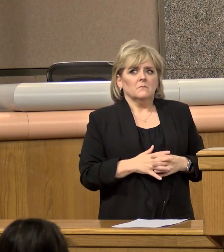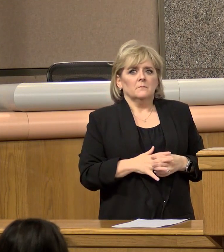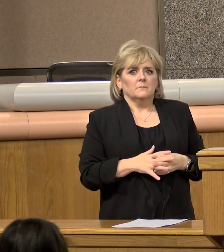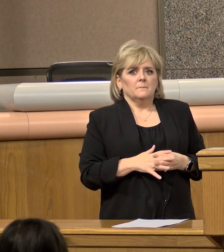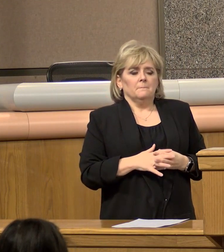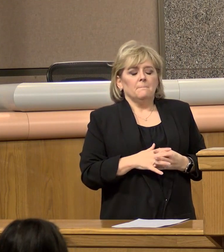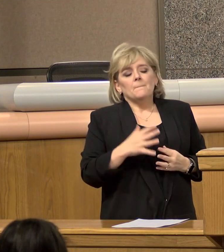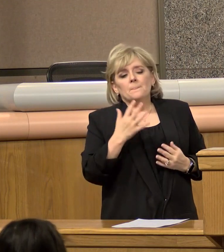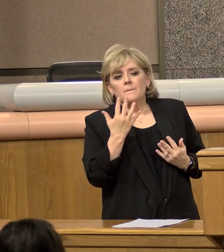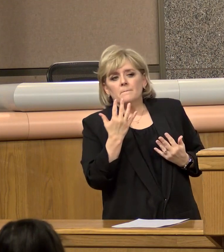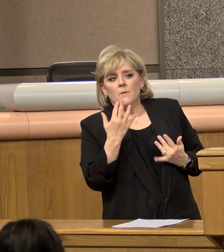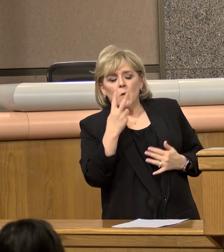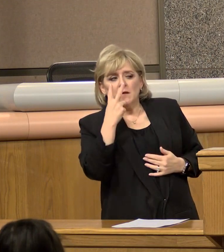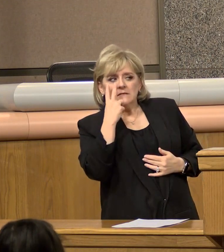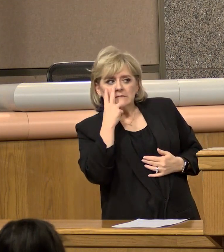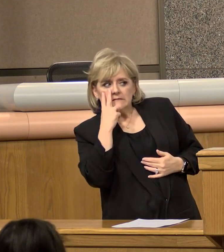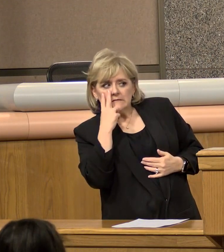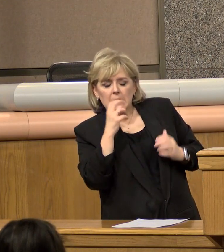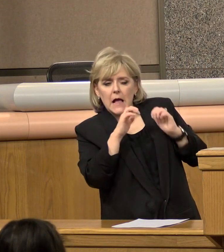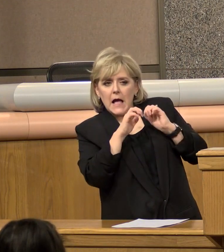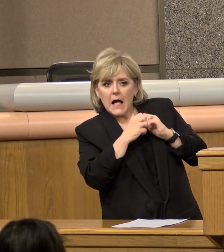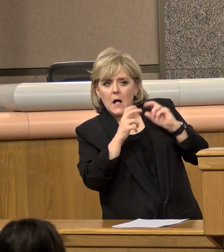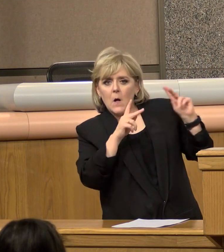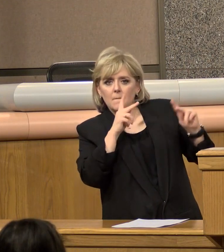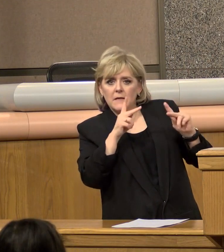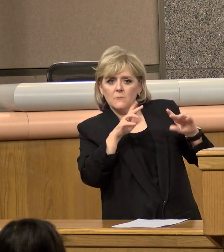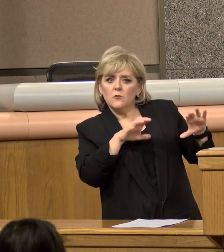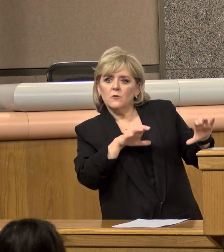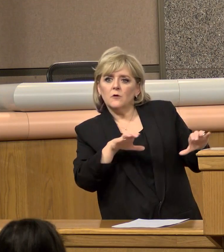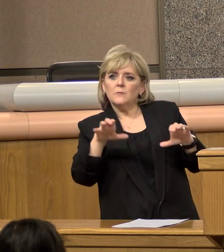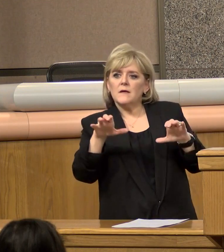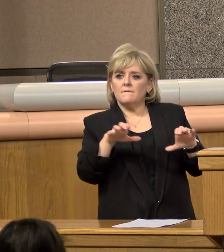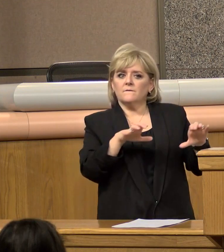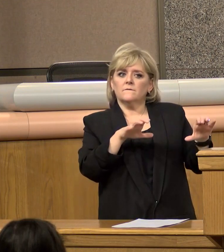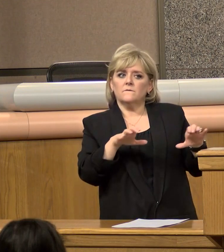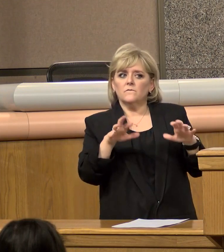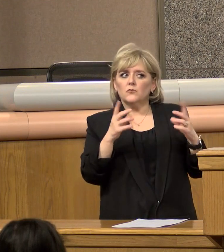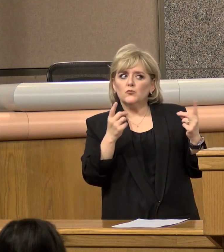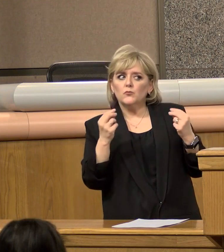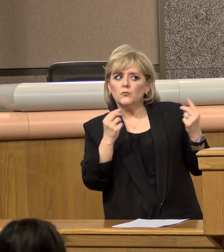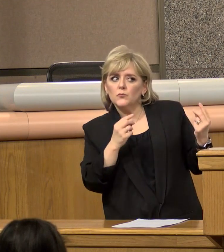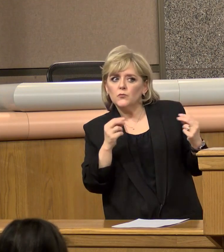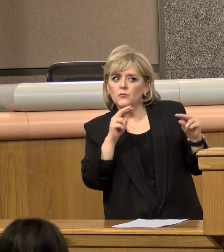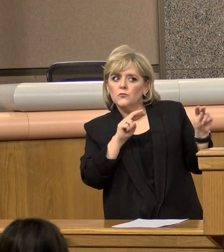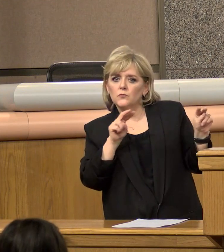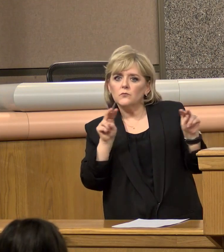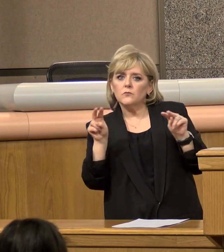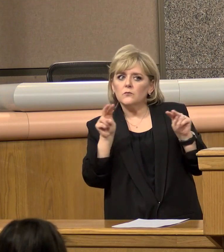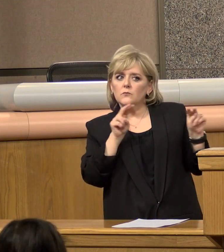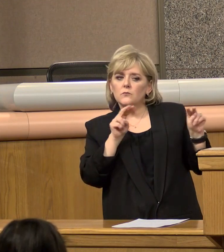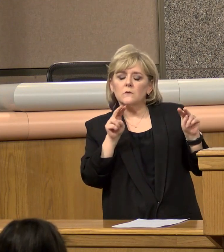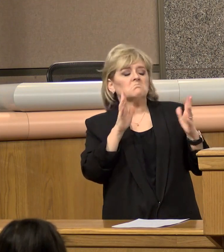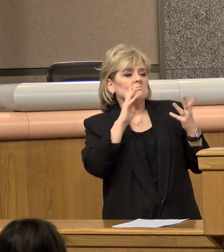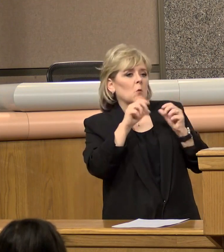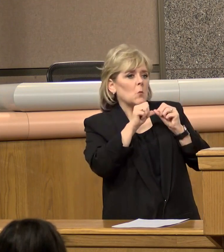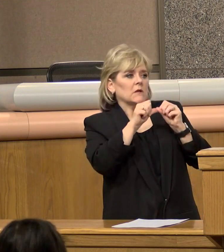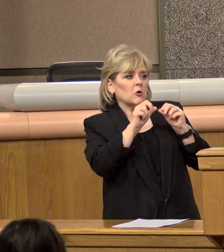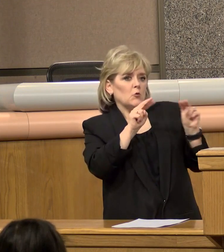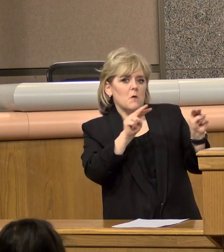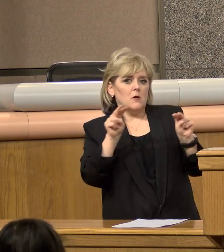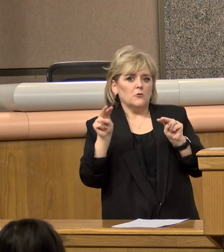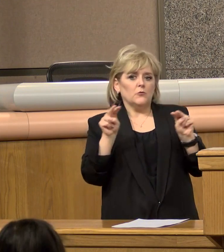I'd like to see how people behave. And we will continue to moderate